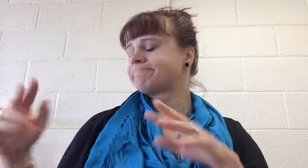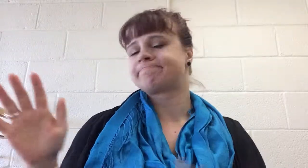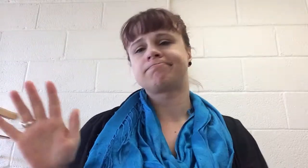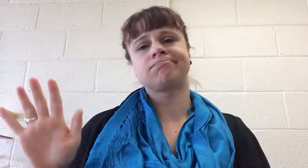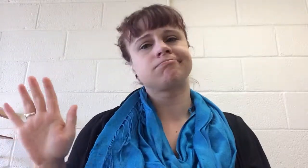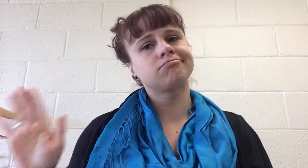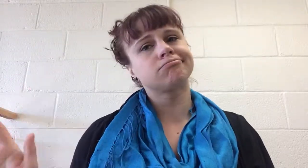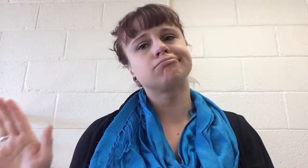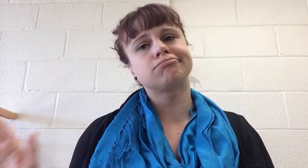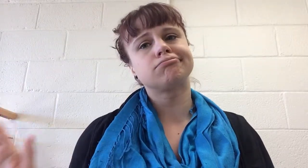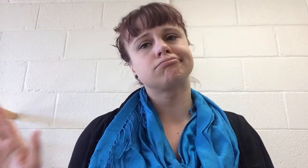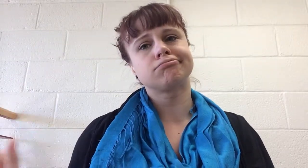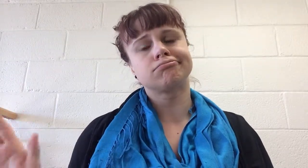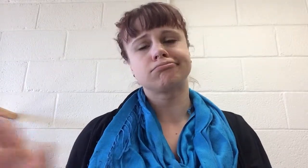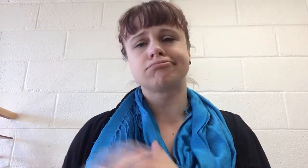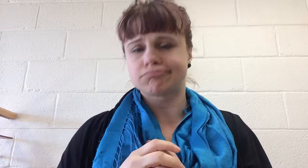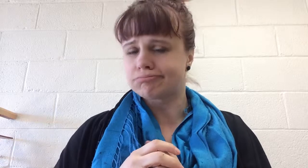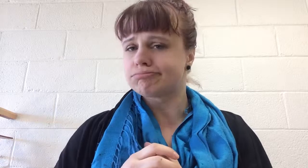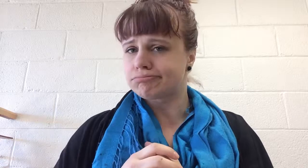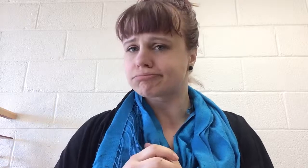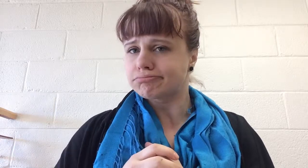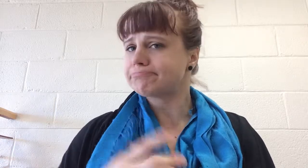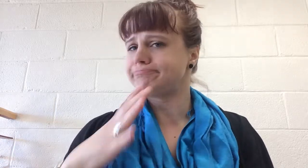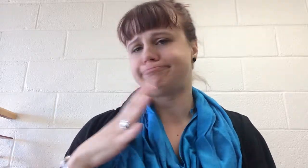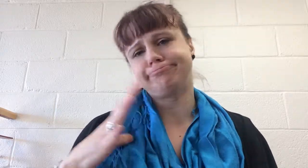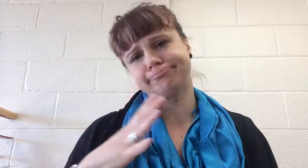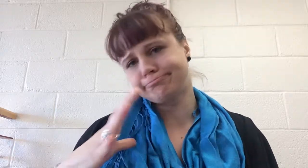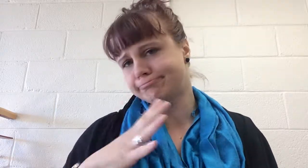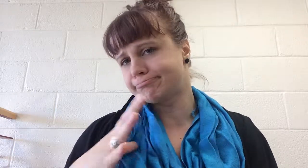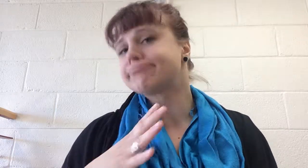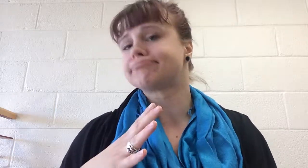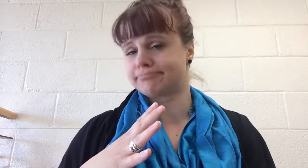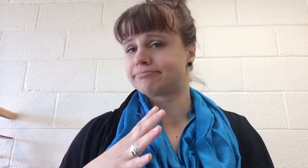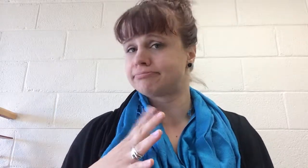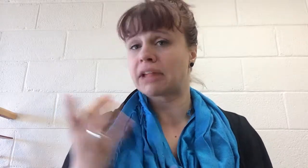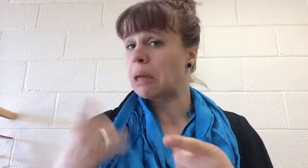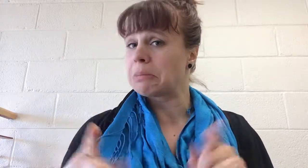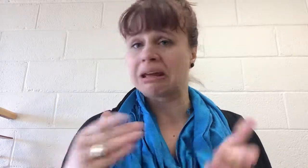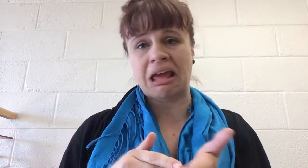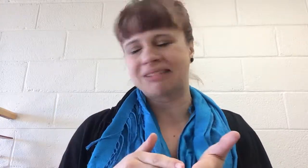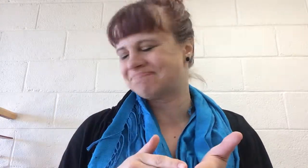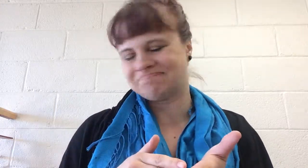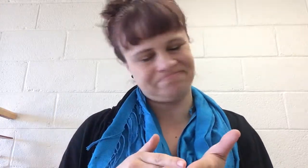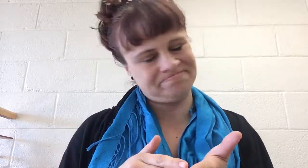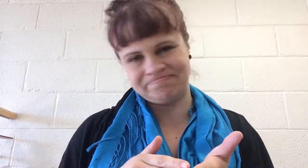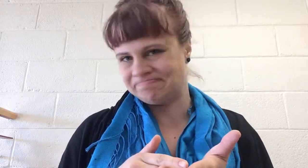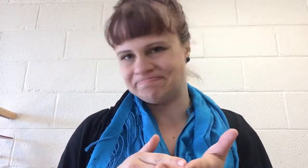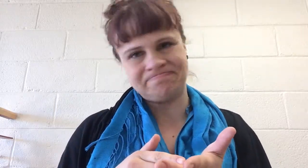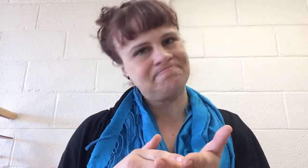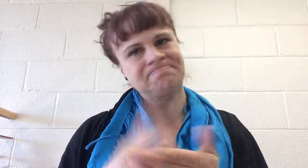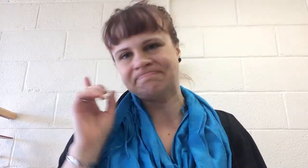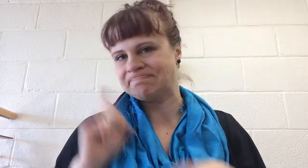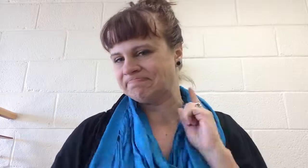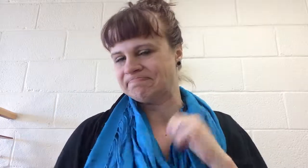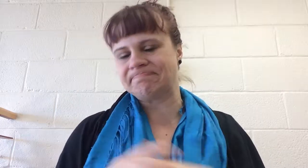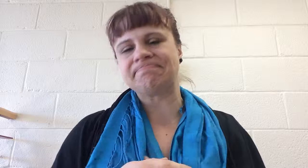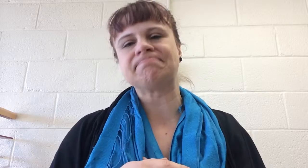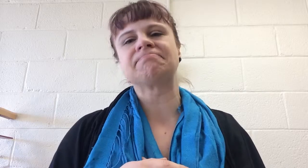patted it gently and said, "It's okay. We'll make sure it doesn't happen again." I got on the table, I laid